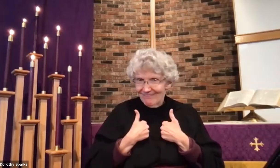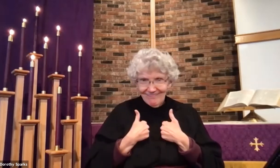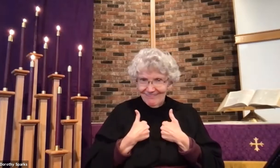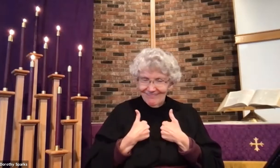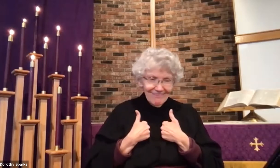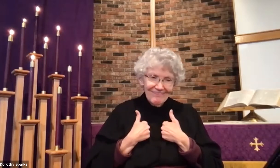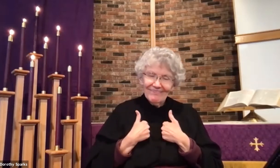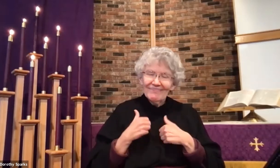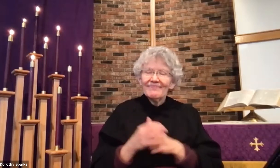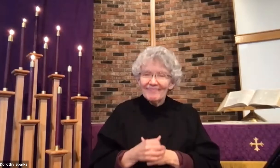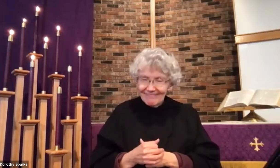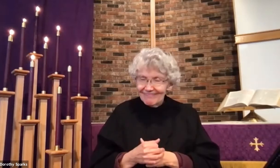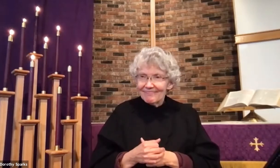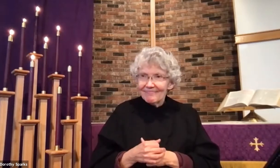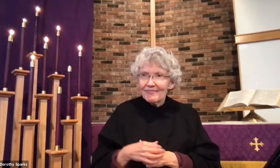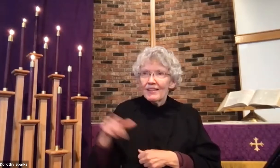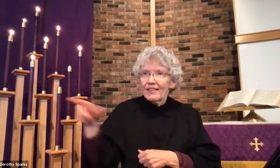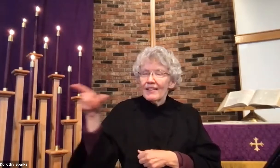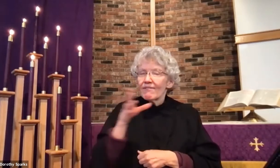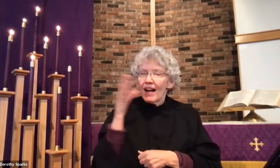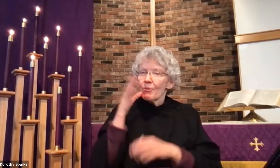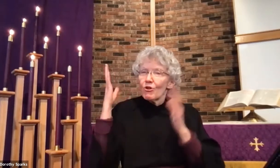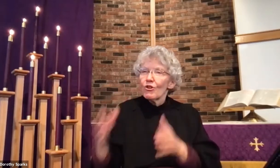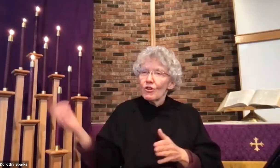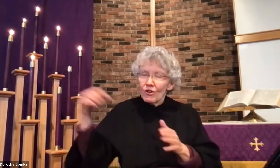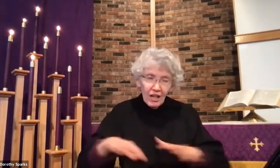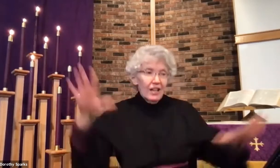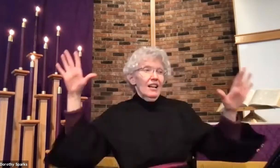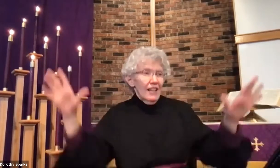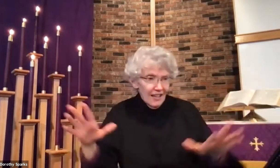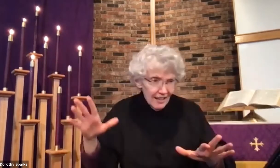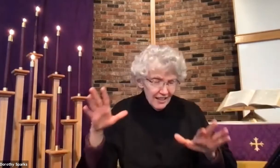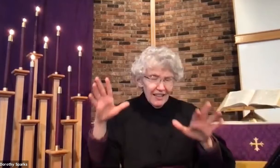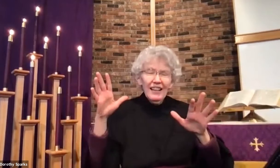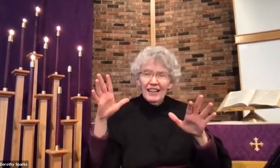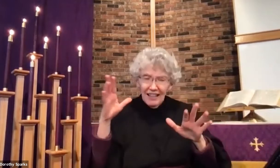eggs. So these eggs did not survive.